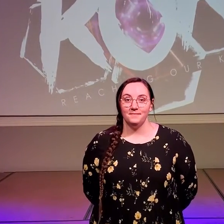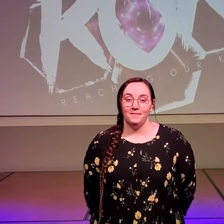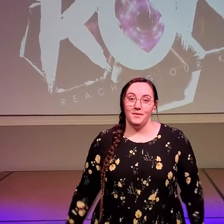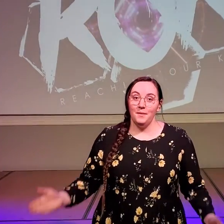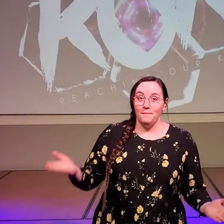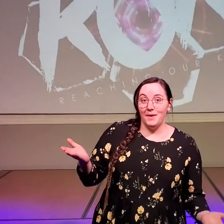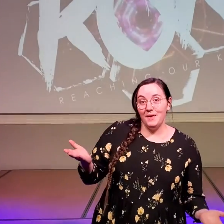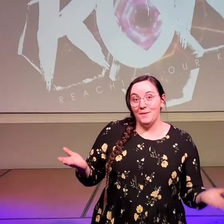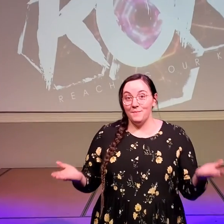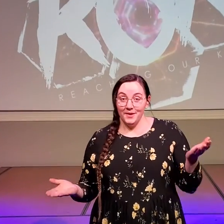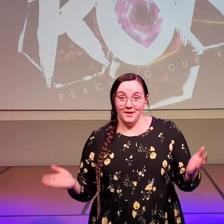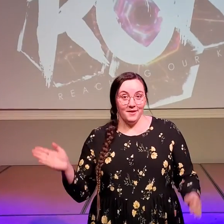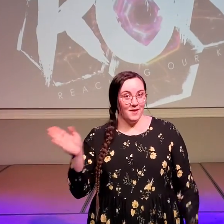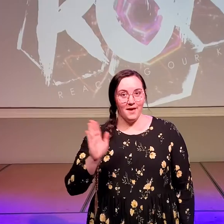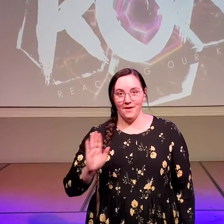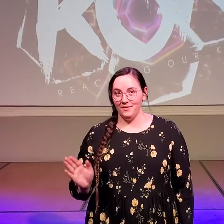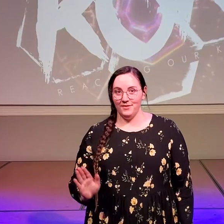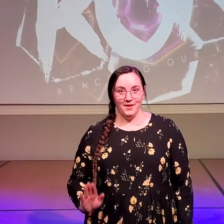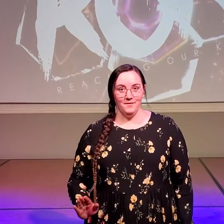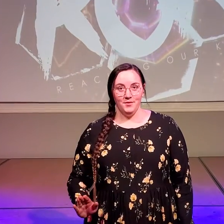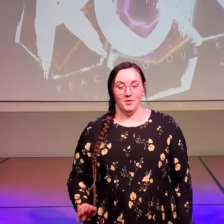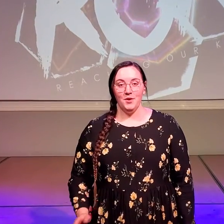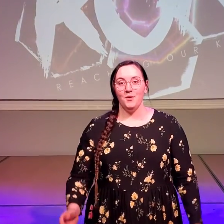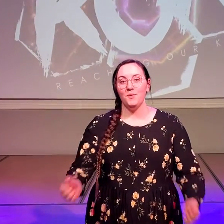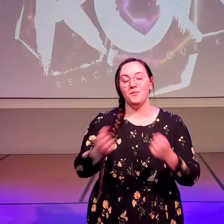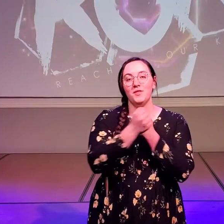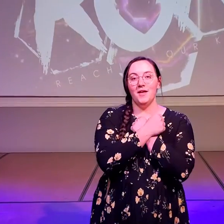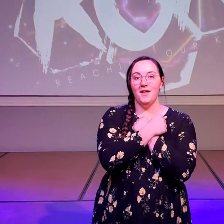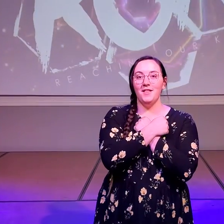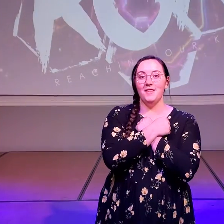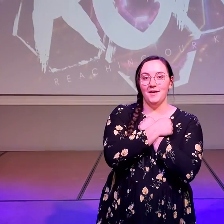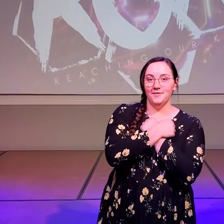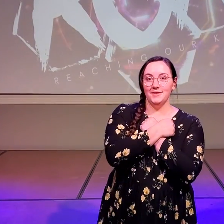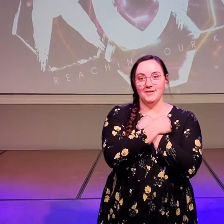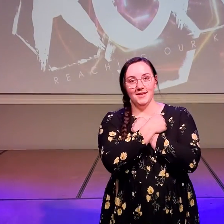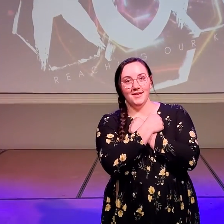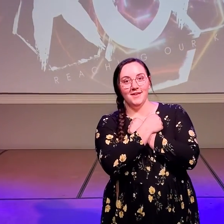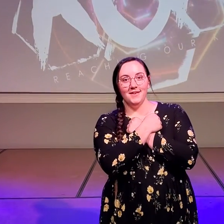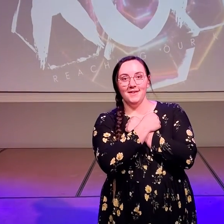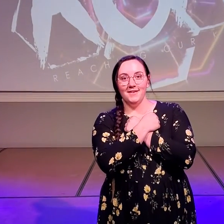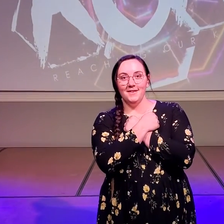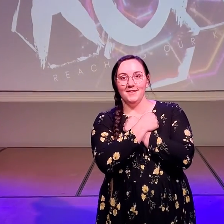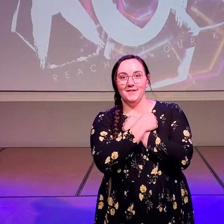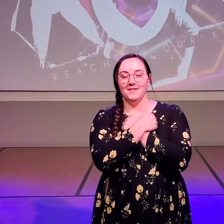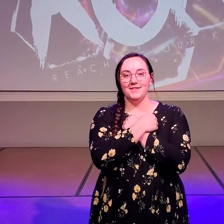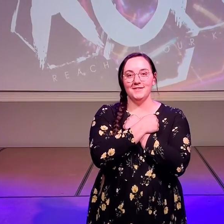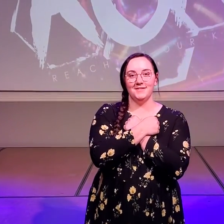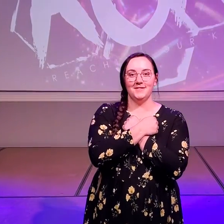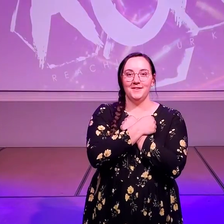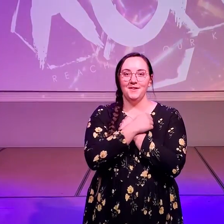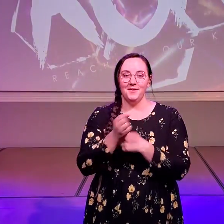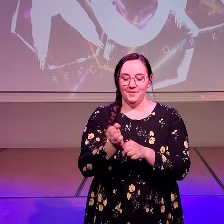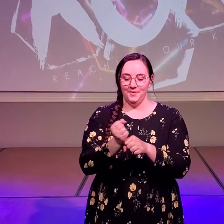Maybe I'll never know the love it takes To